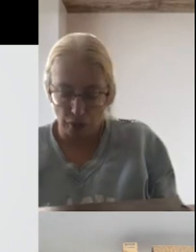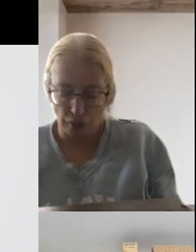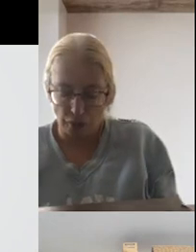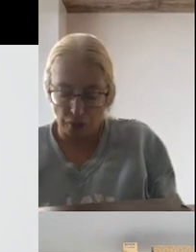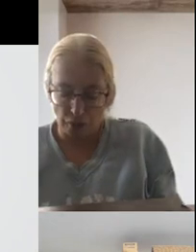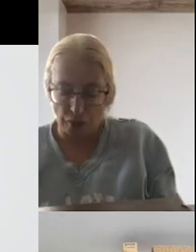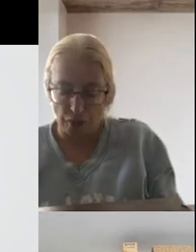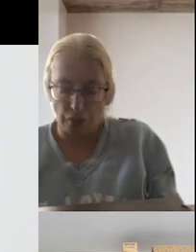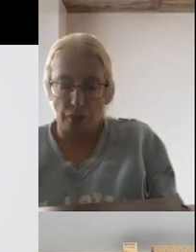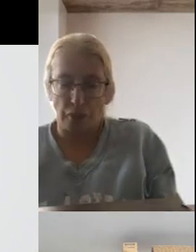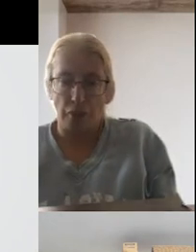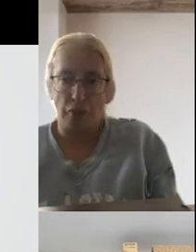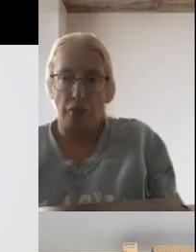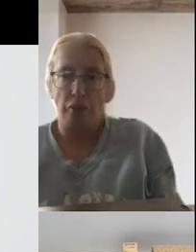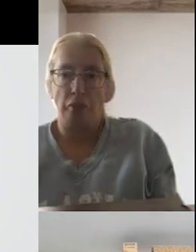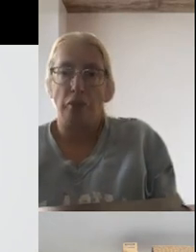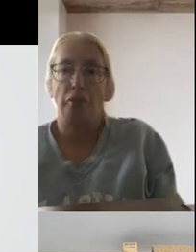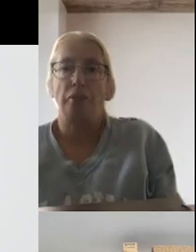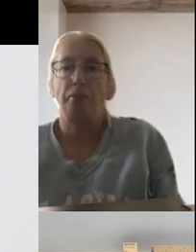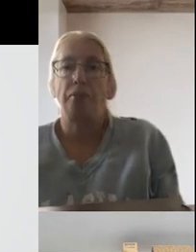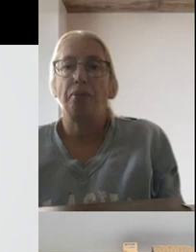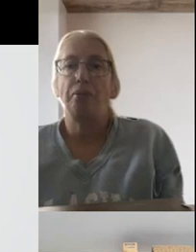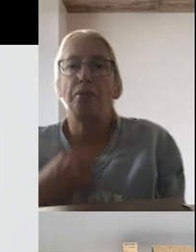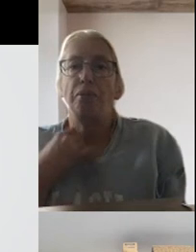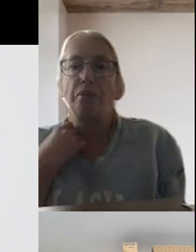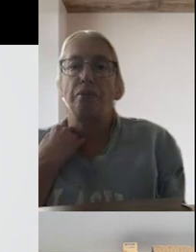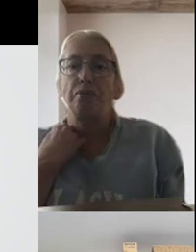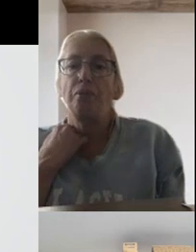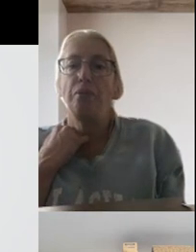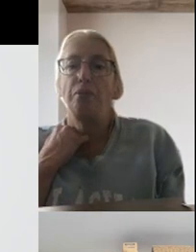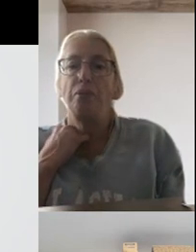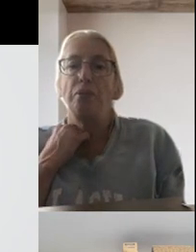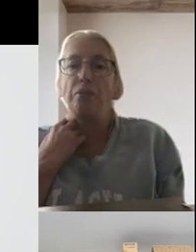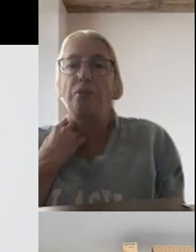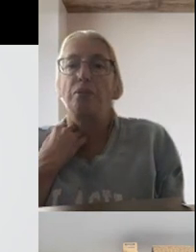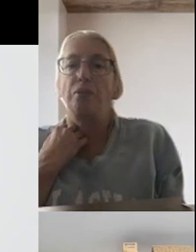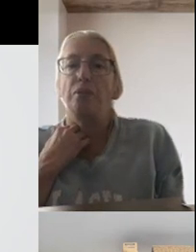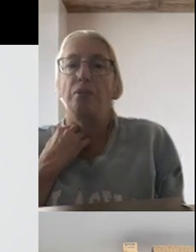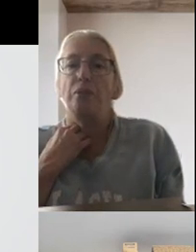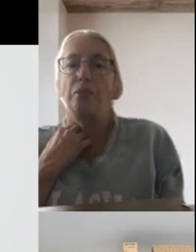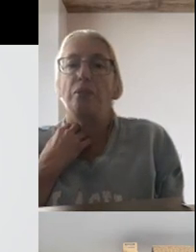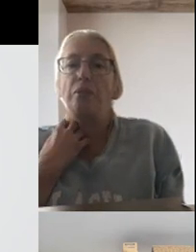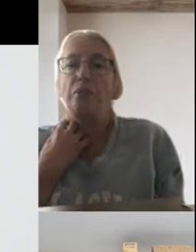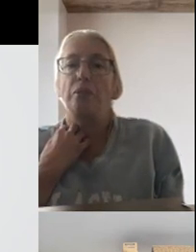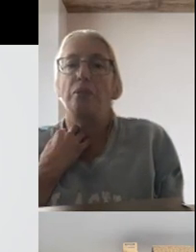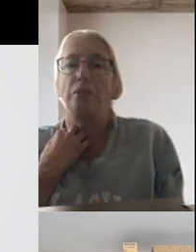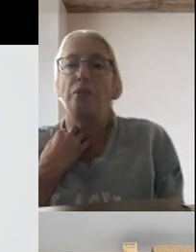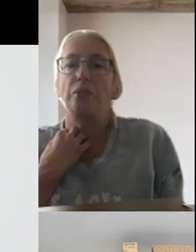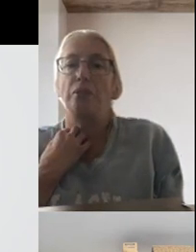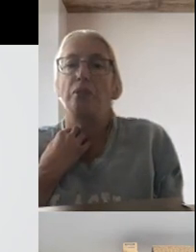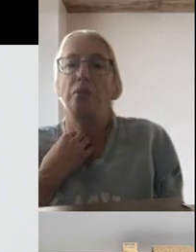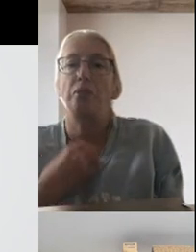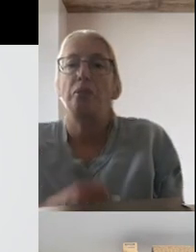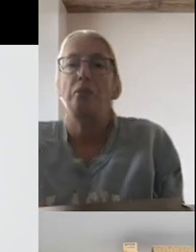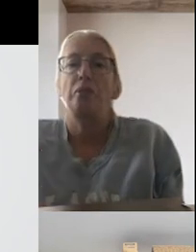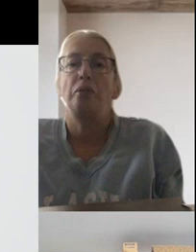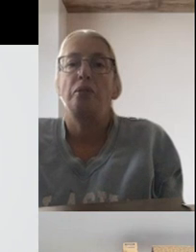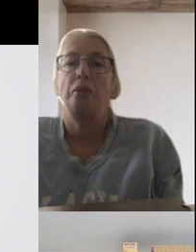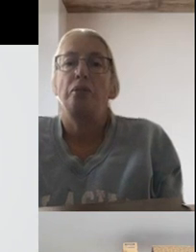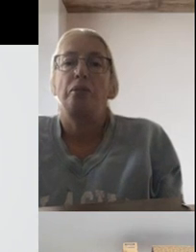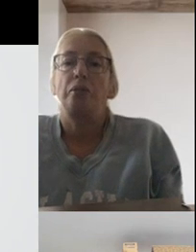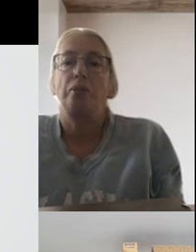trying to get a better deal for disabled people. And in terms of, you know, heating rooms and what have you, it's clearly when you're not